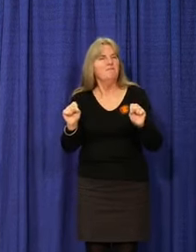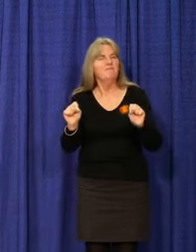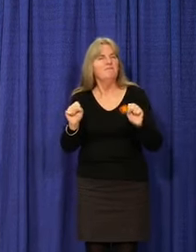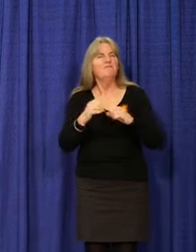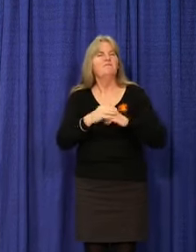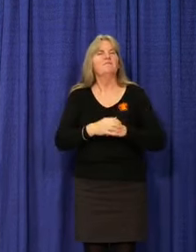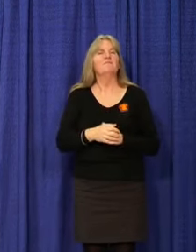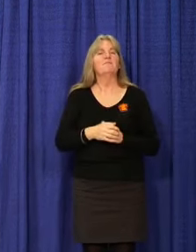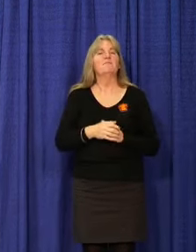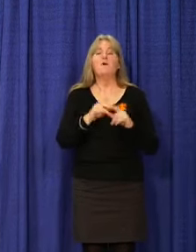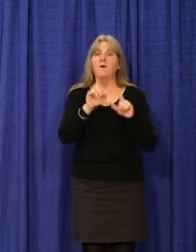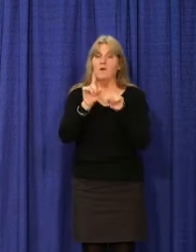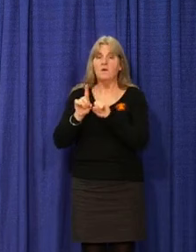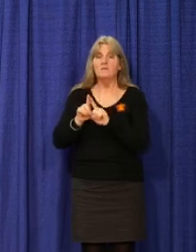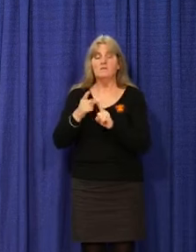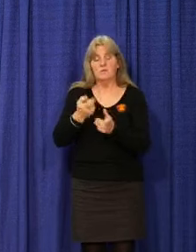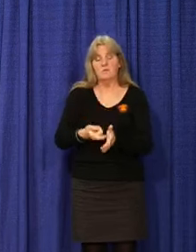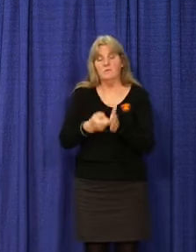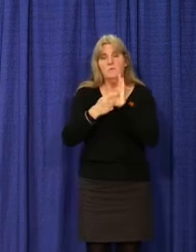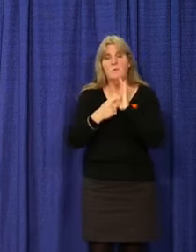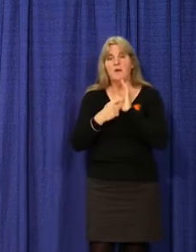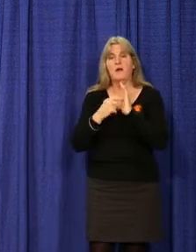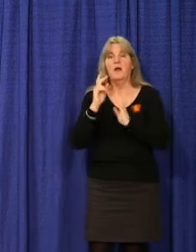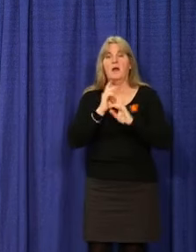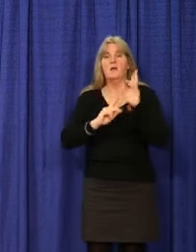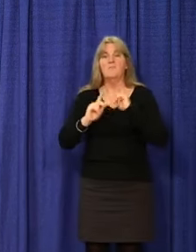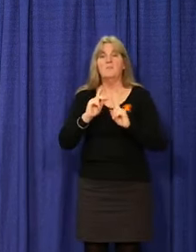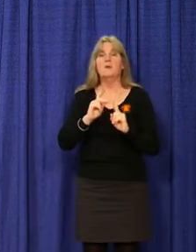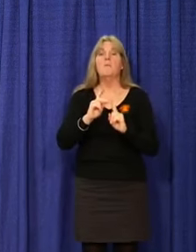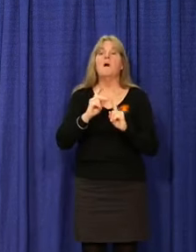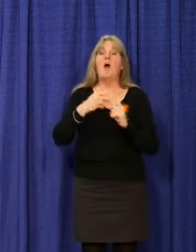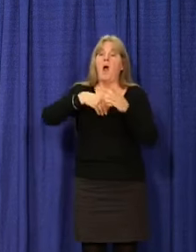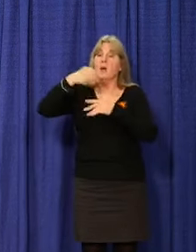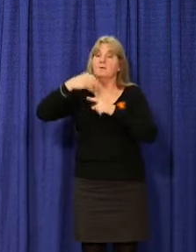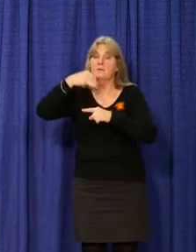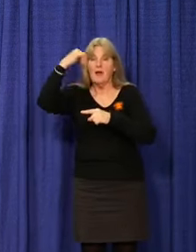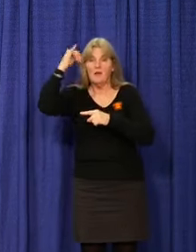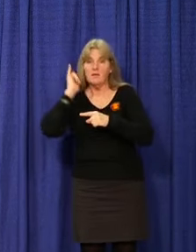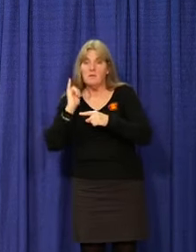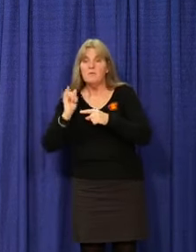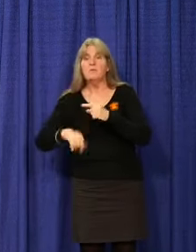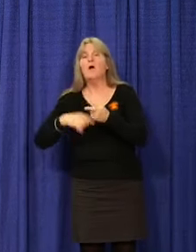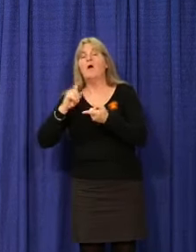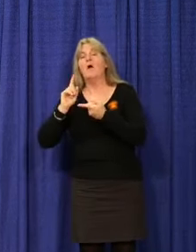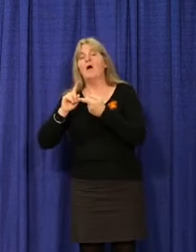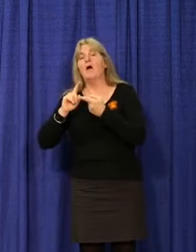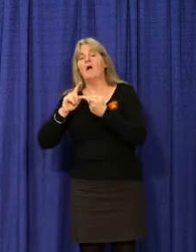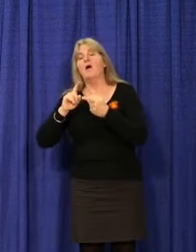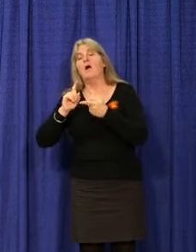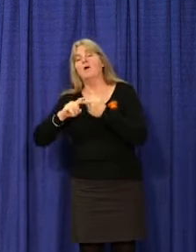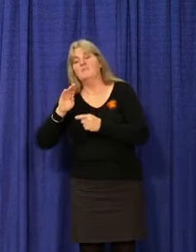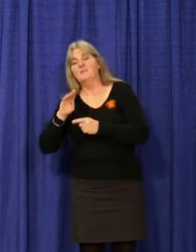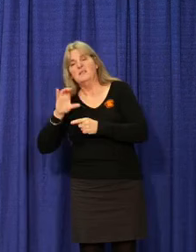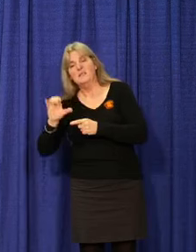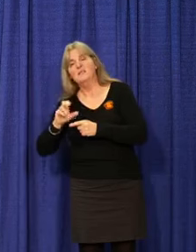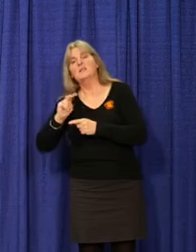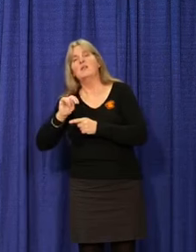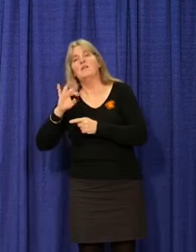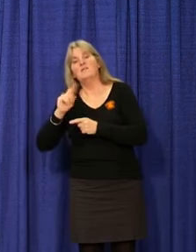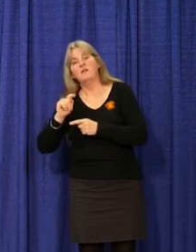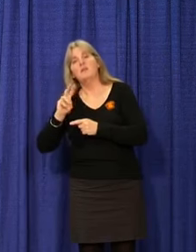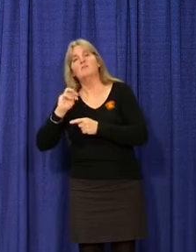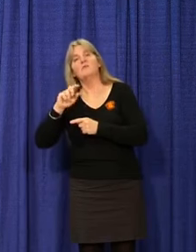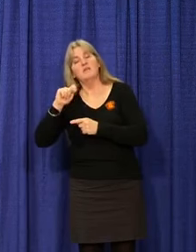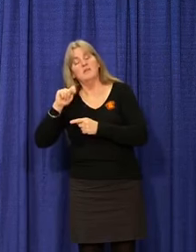We will also continue to require individuals entering the territory from outside of the BC territory bubble to self-isolate